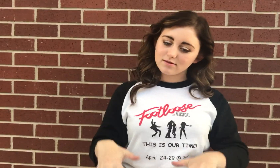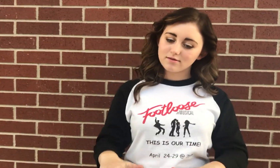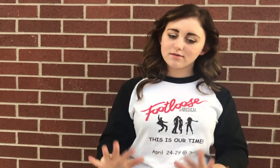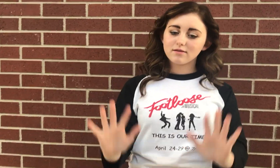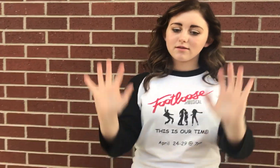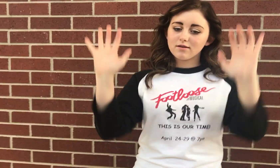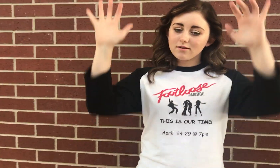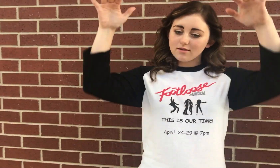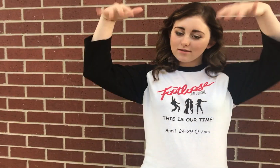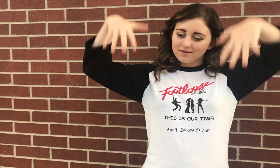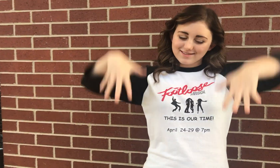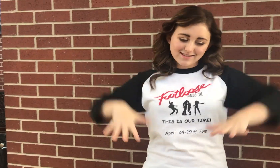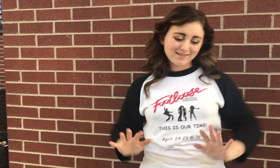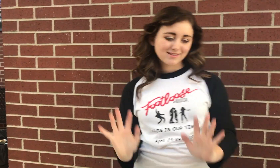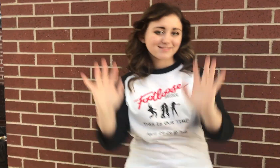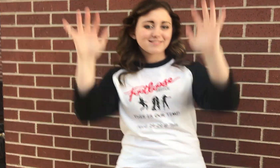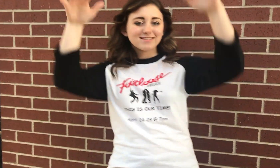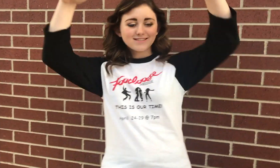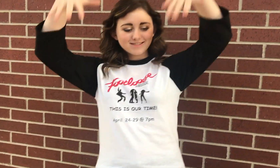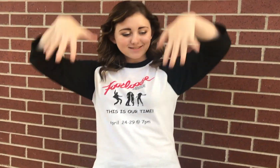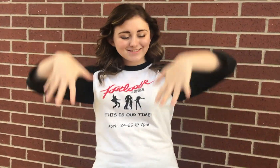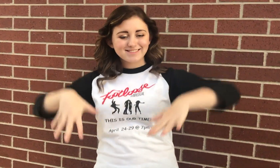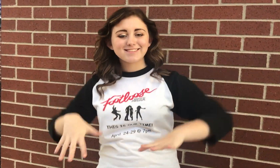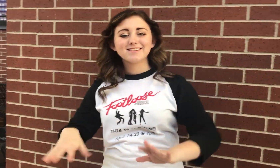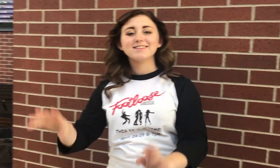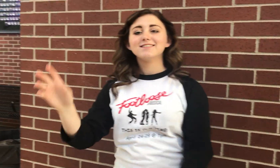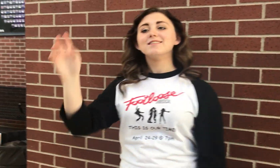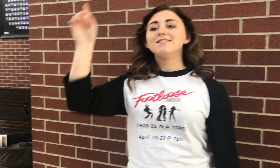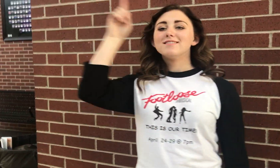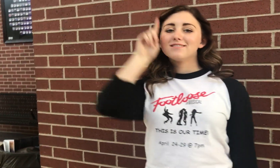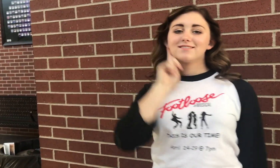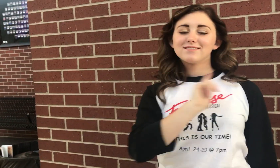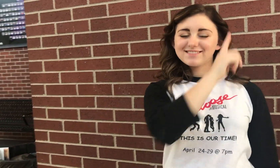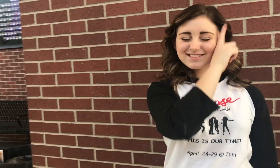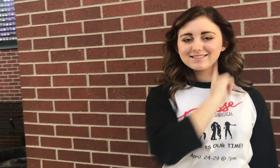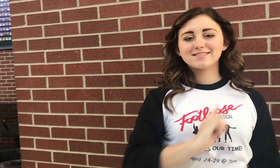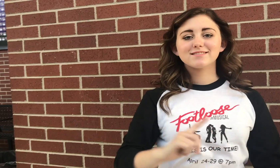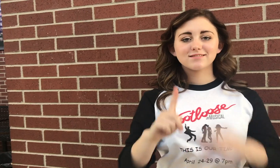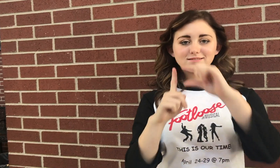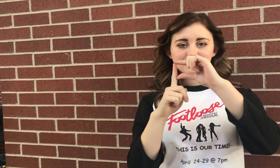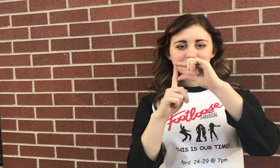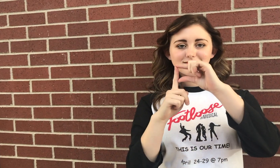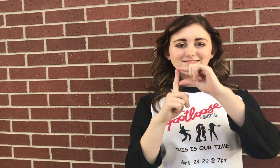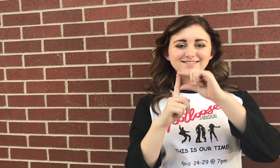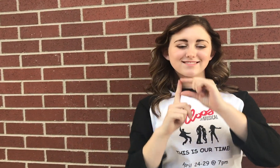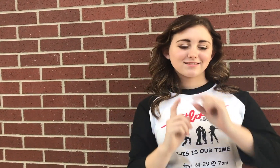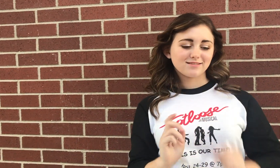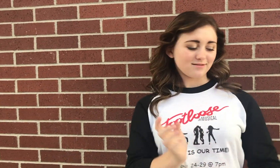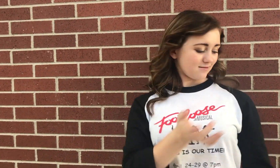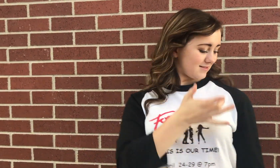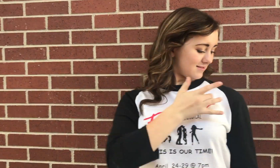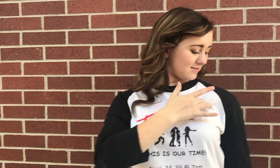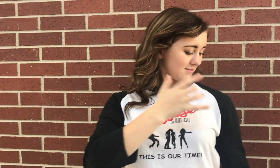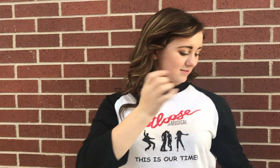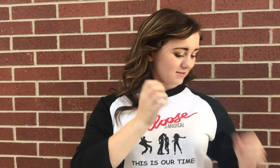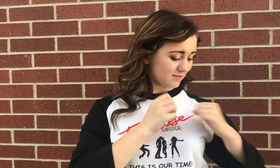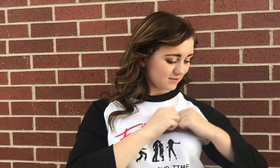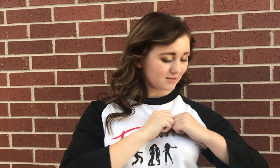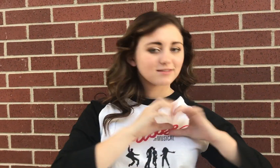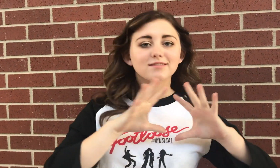into motion Like how a single word can make a heart open